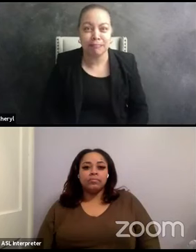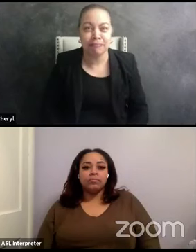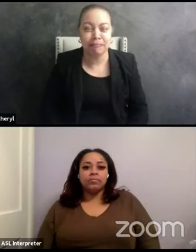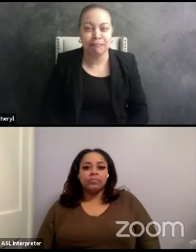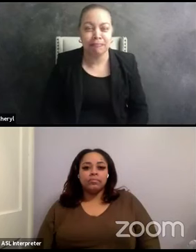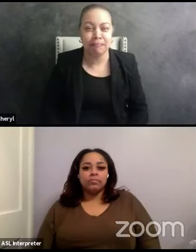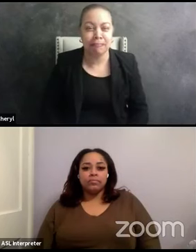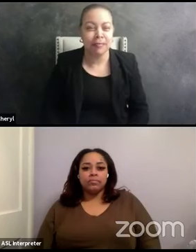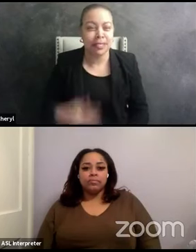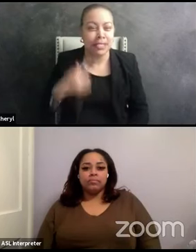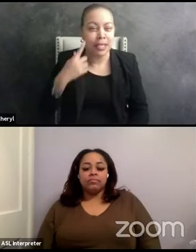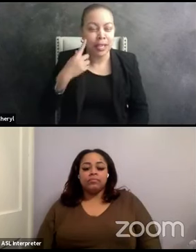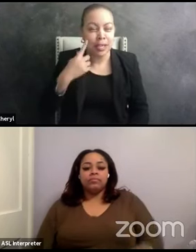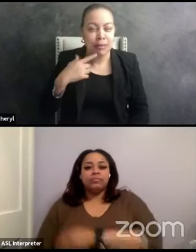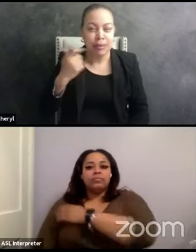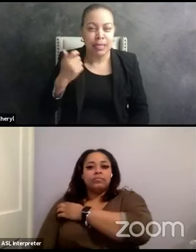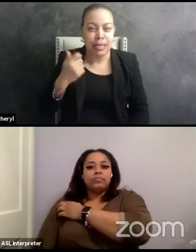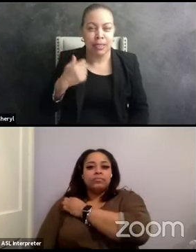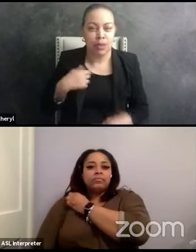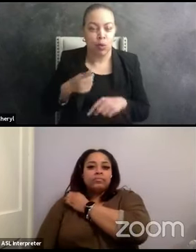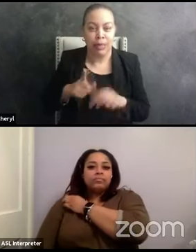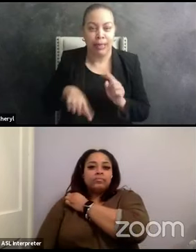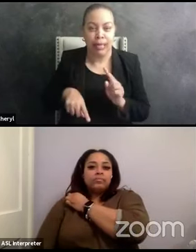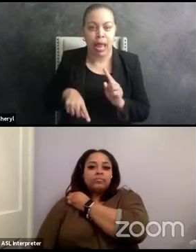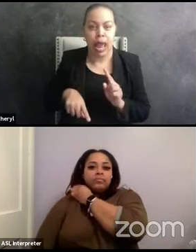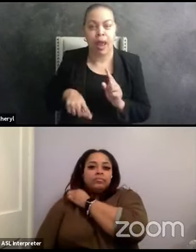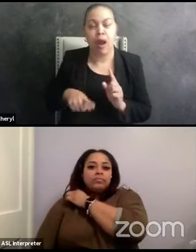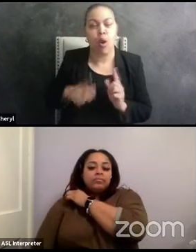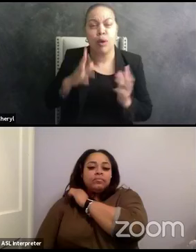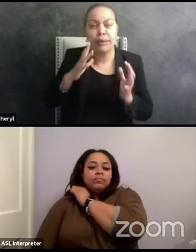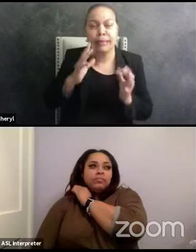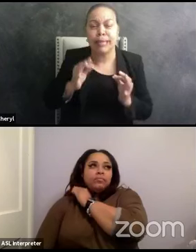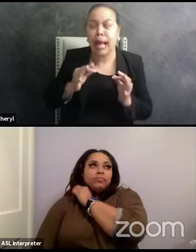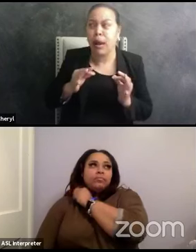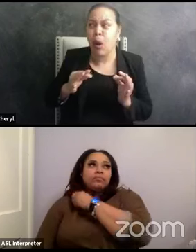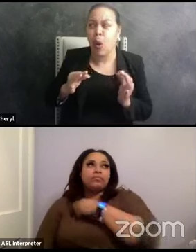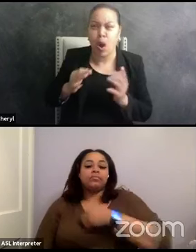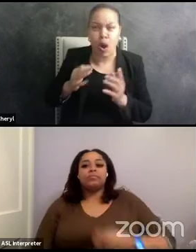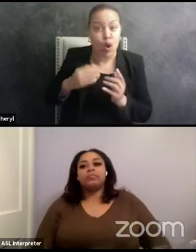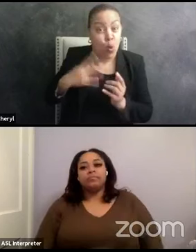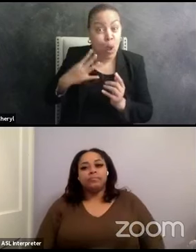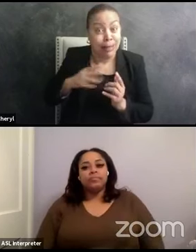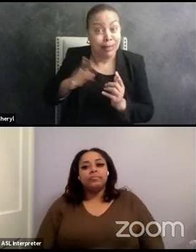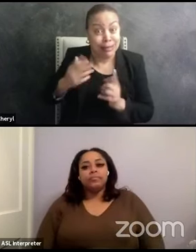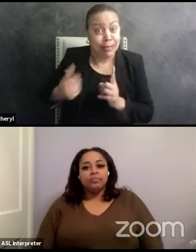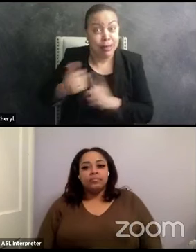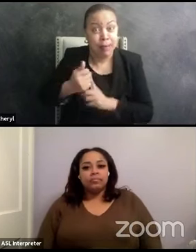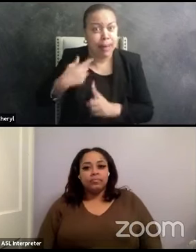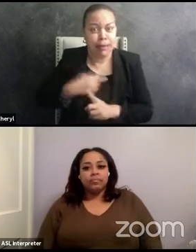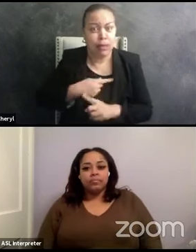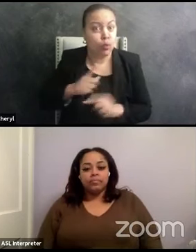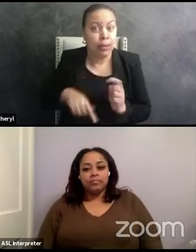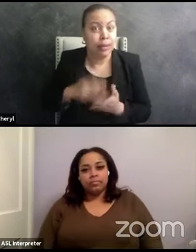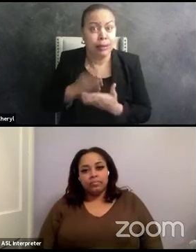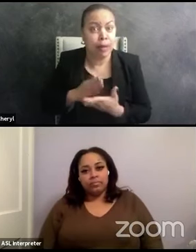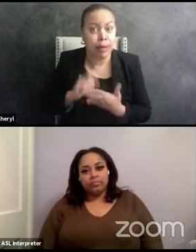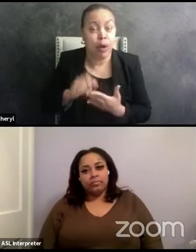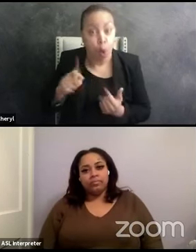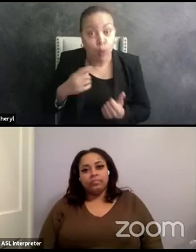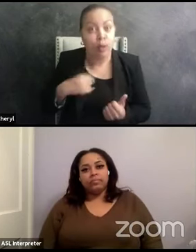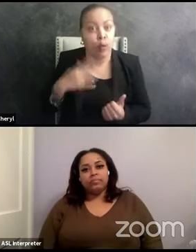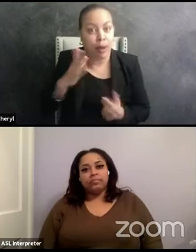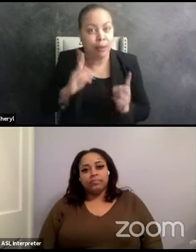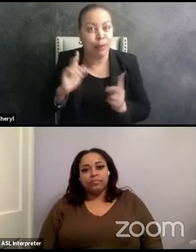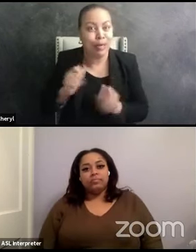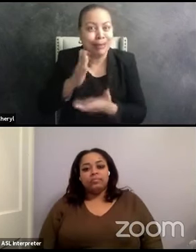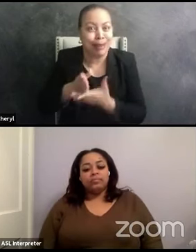because we can't divorce ourselves from the impact that whiteness has on us. Only white people can do that, right?